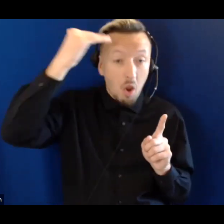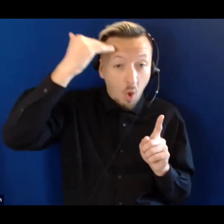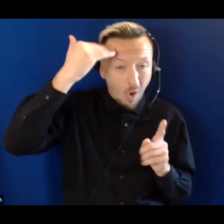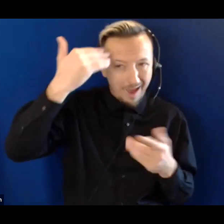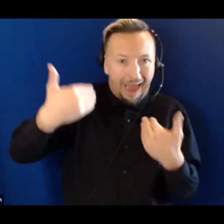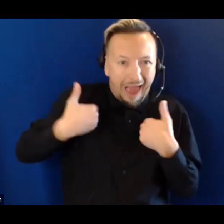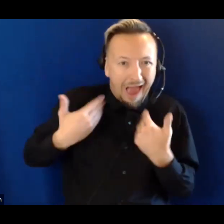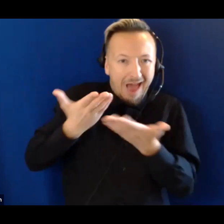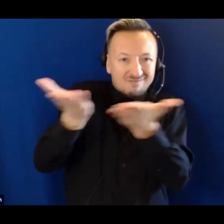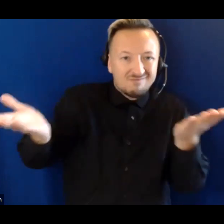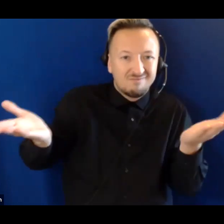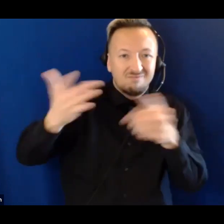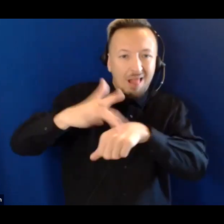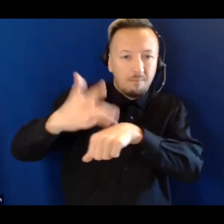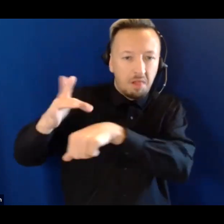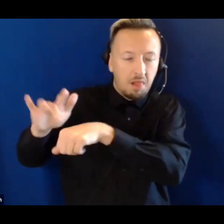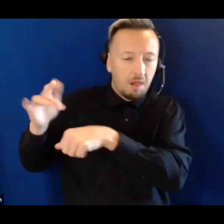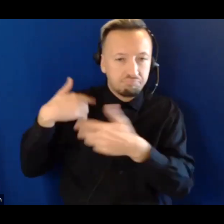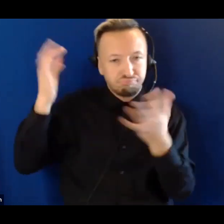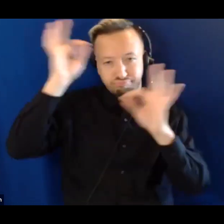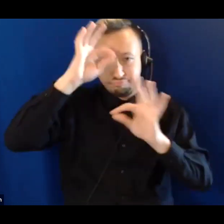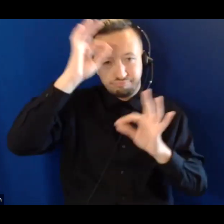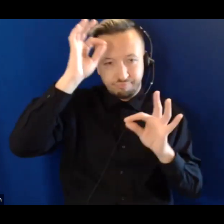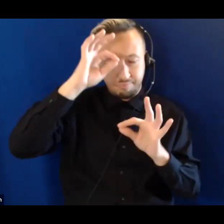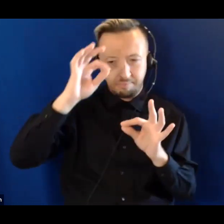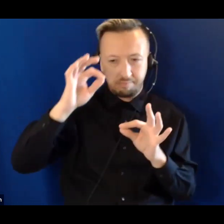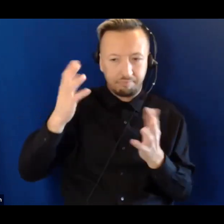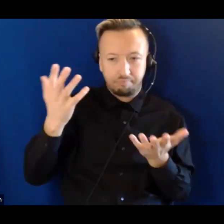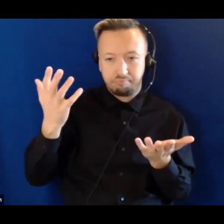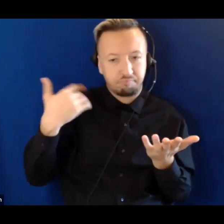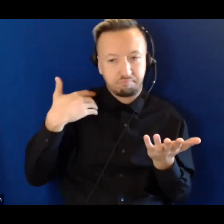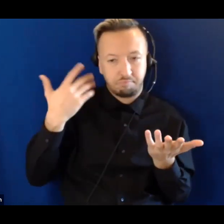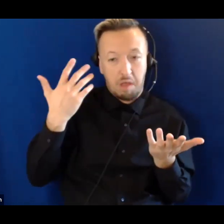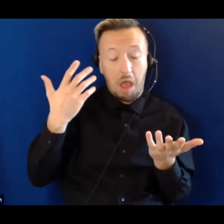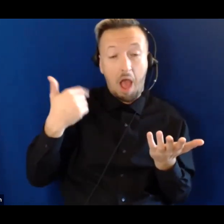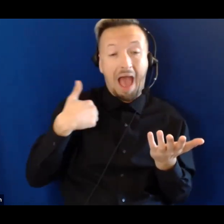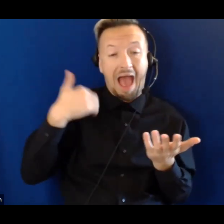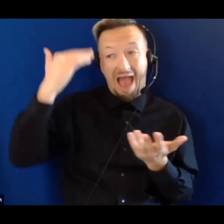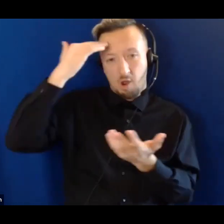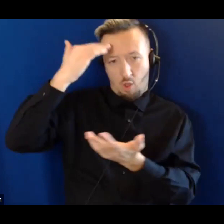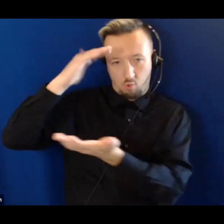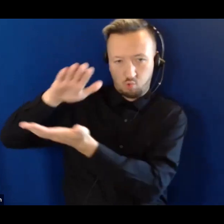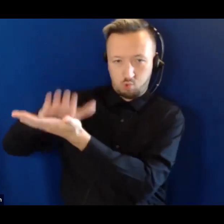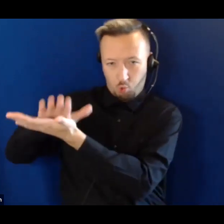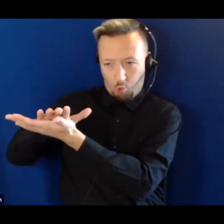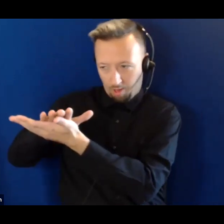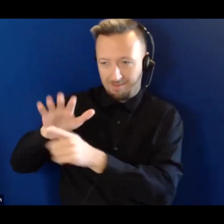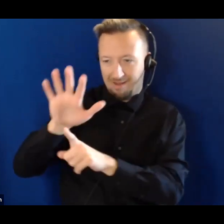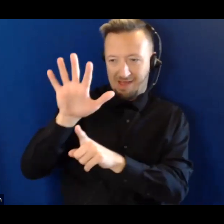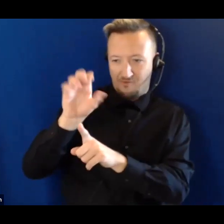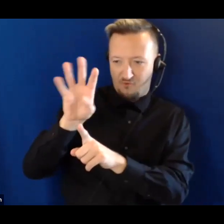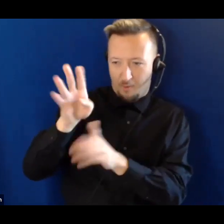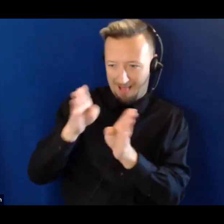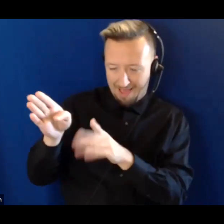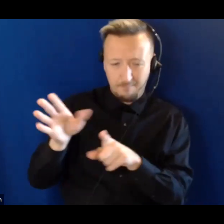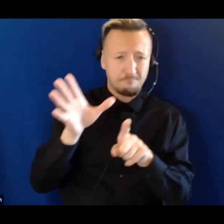were available. I didn't know how to move forward. All I knew was my school and my 504 plan and my mom. And